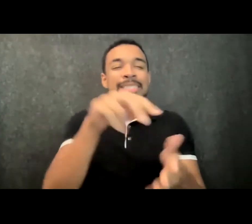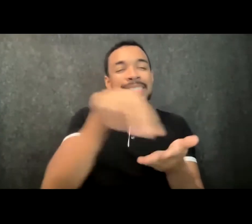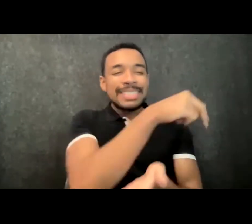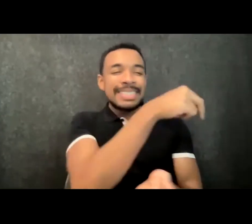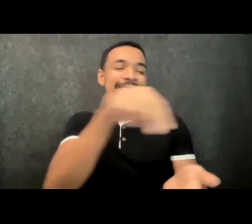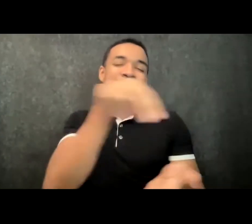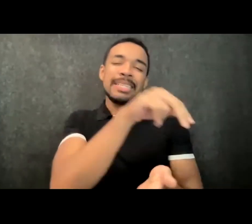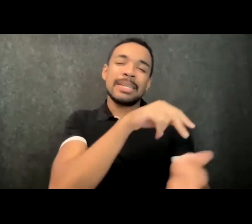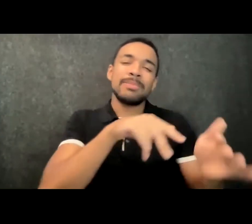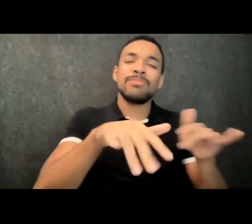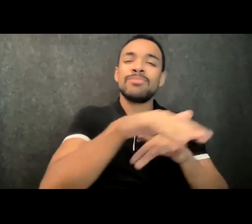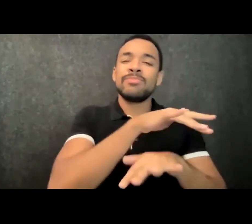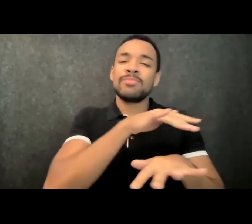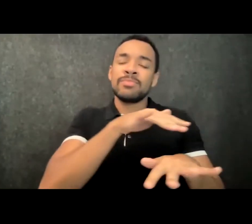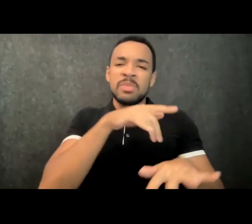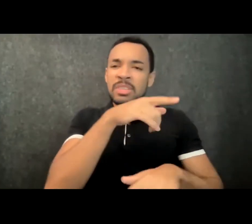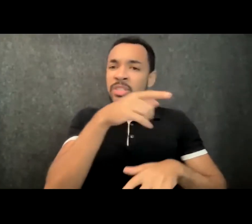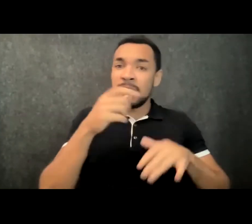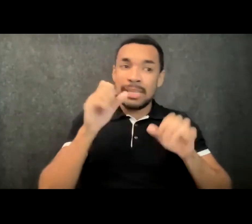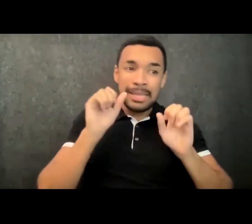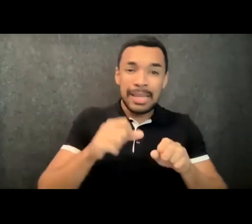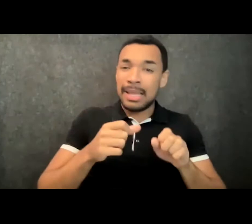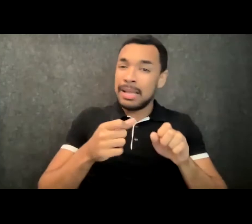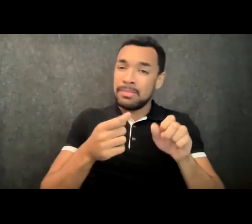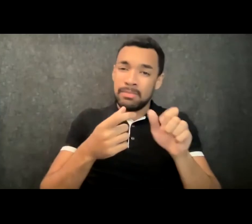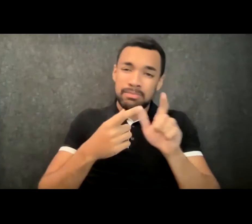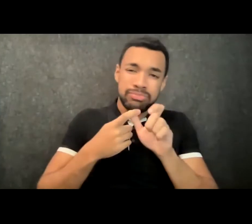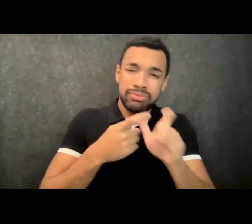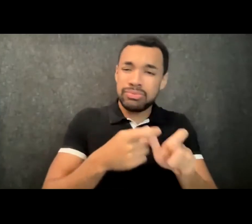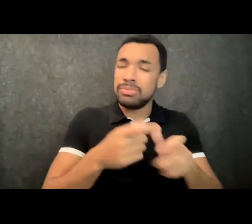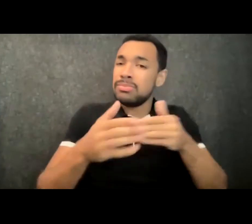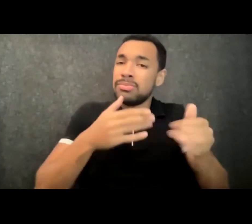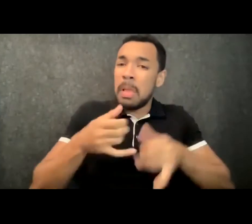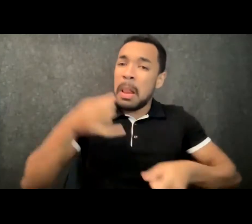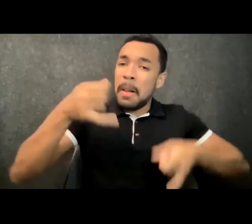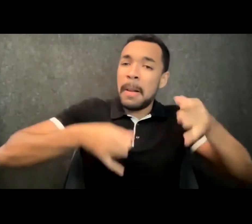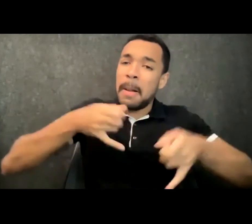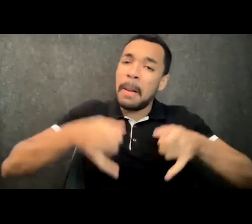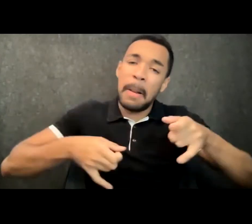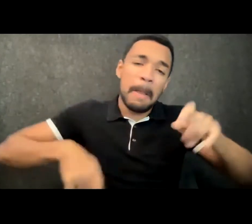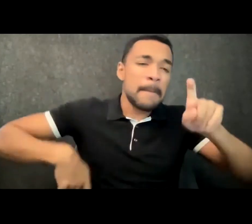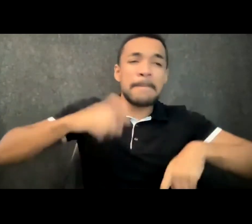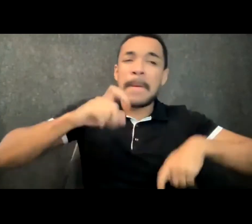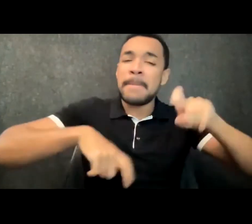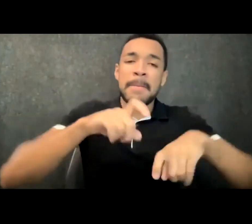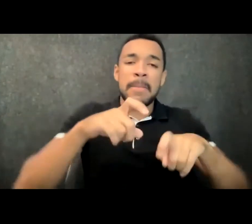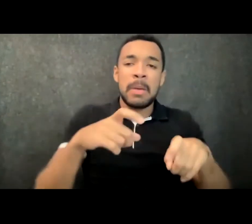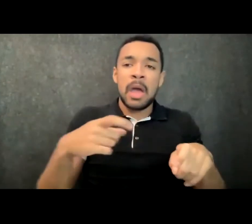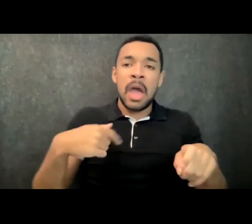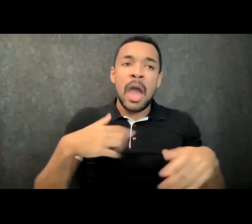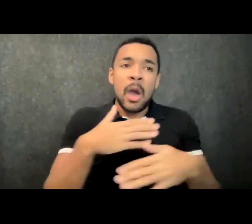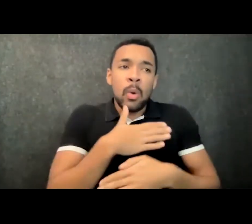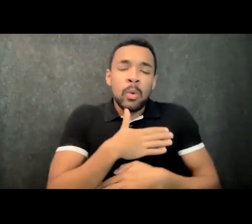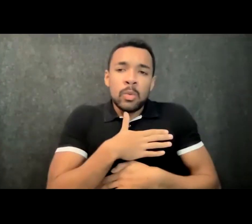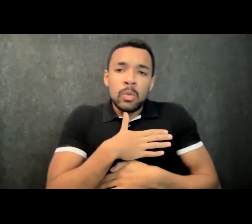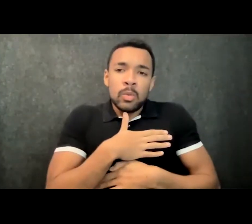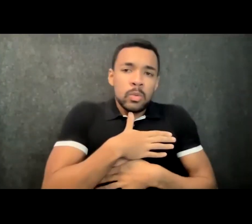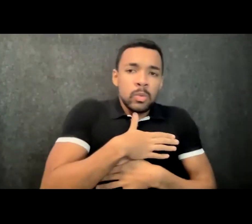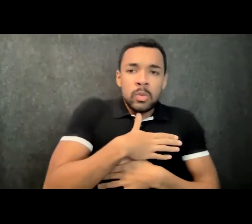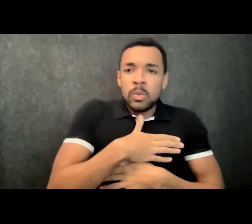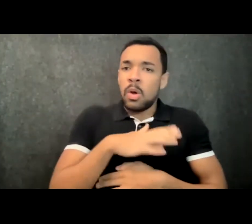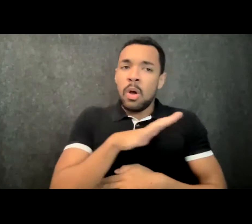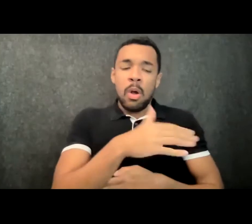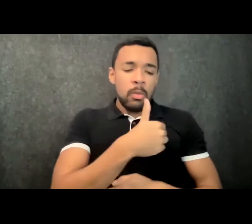outrun danger with heels on. I always pinch my breasts. Her breasts, when wet, look sensitive. I don't